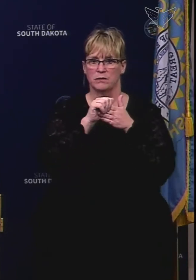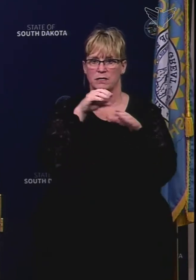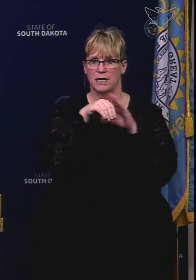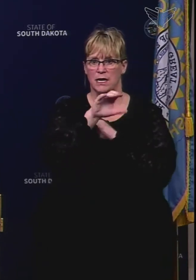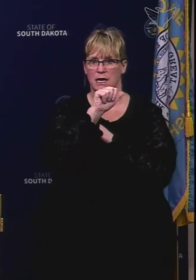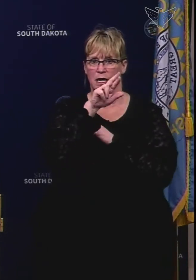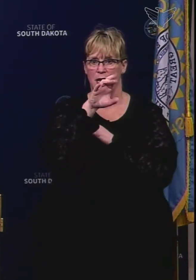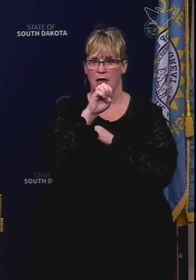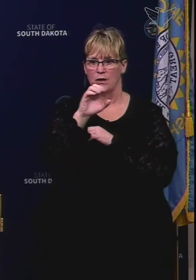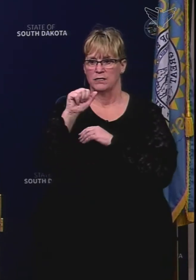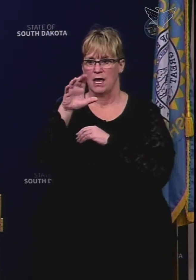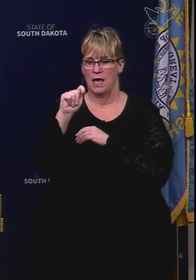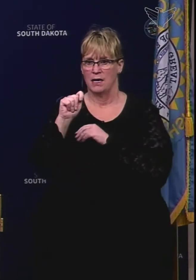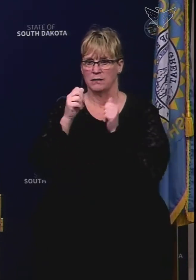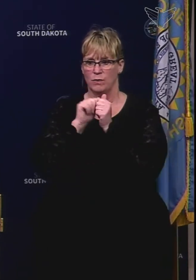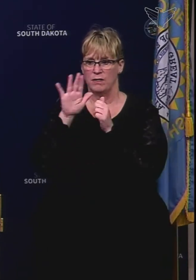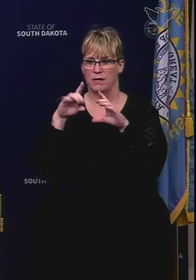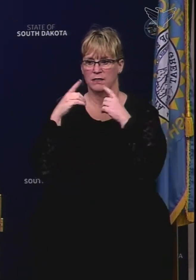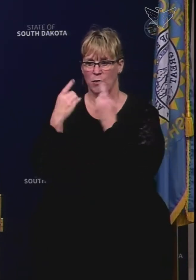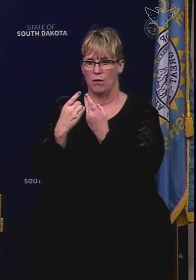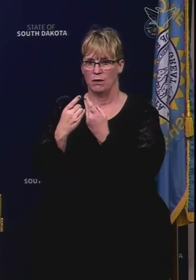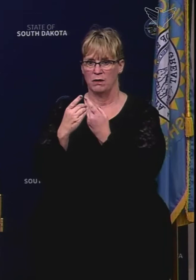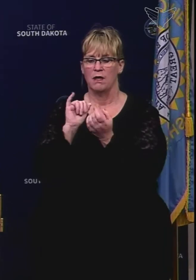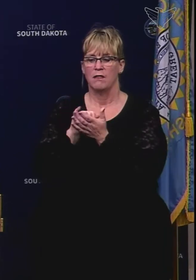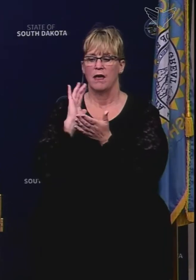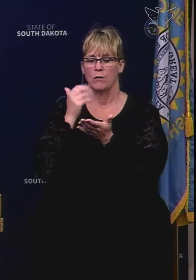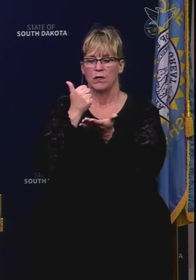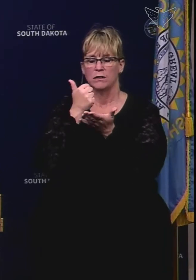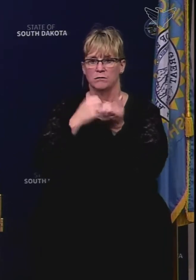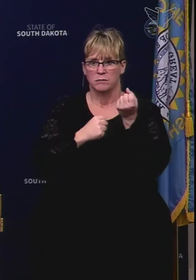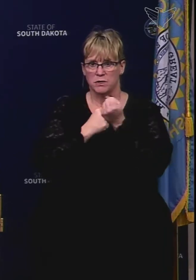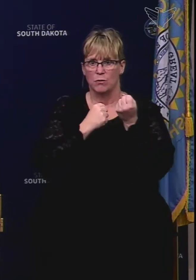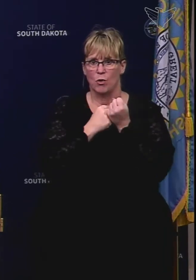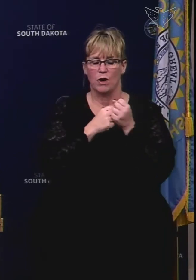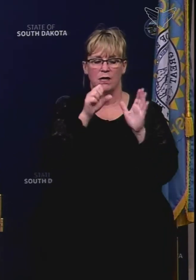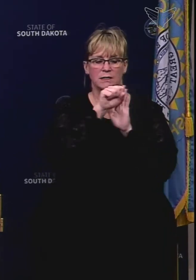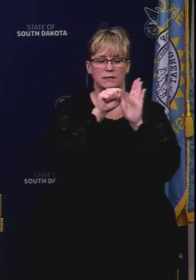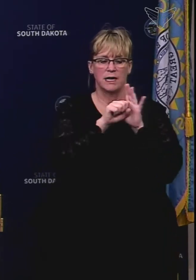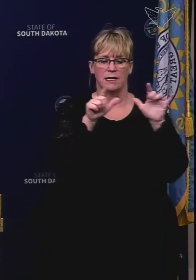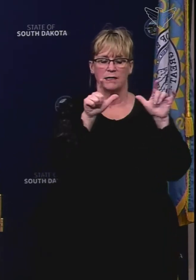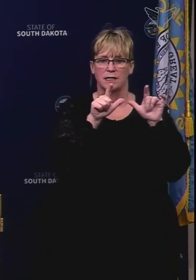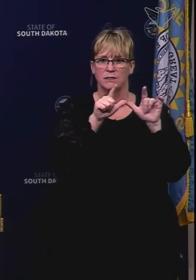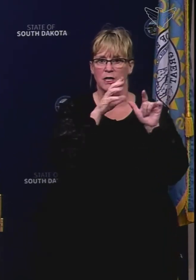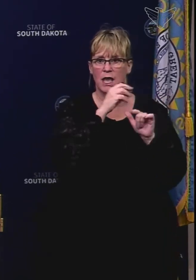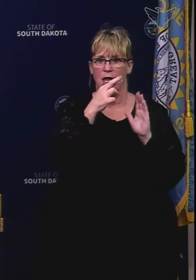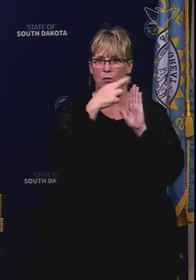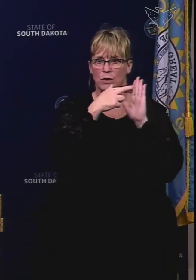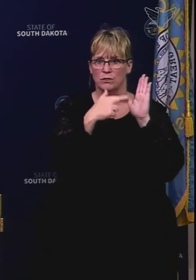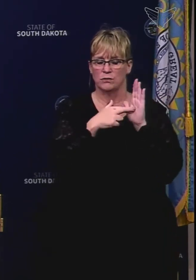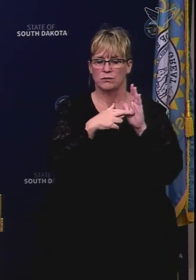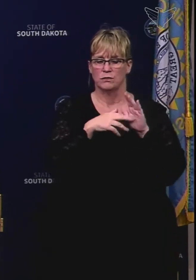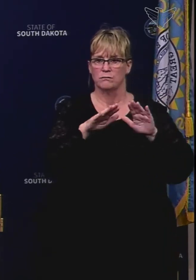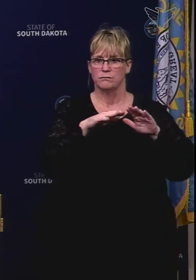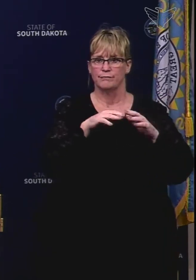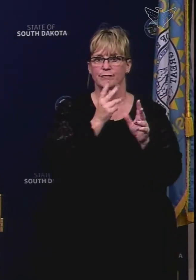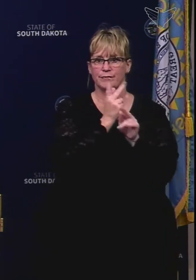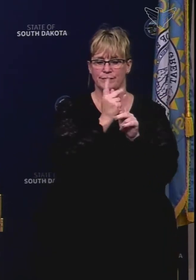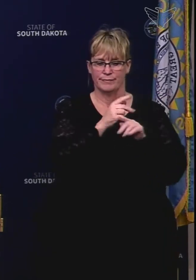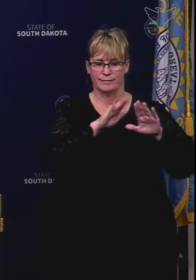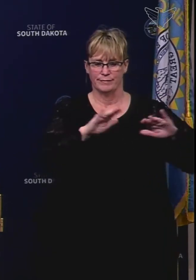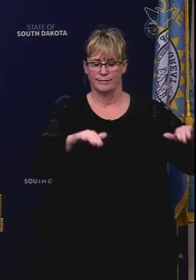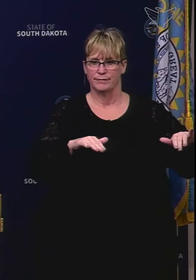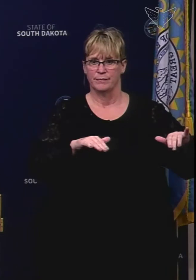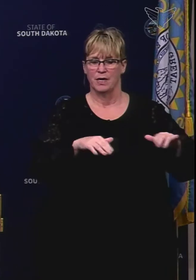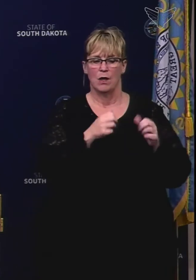South Dakota through that department. This will help us support state-licensed and registered child care programs and families with